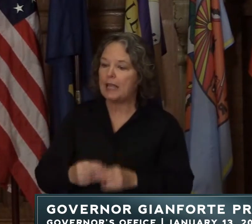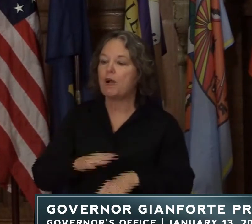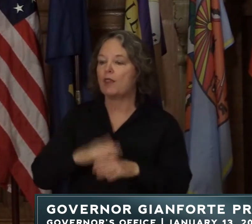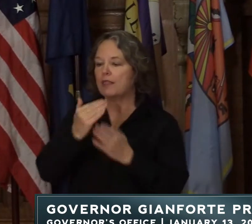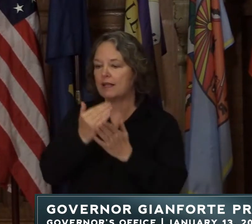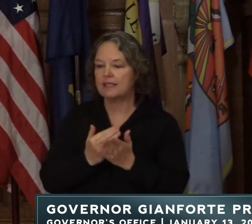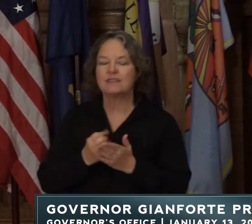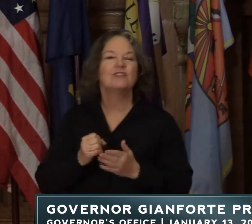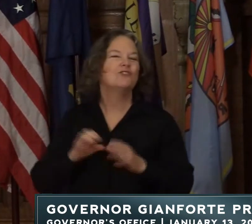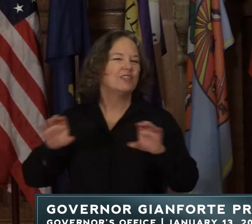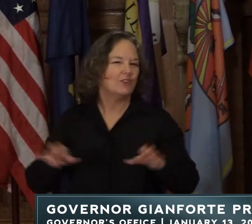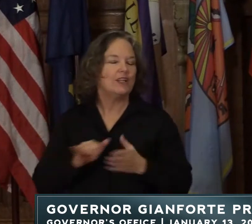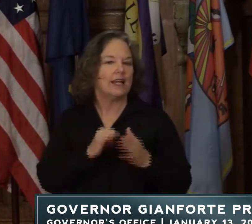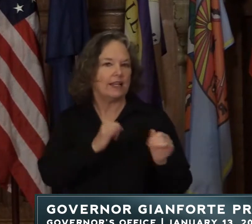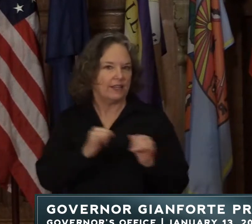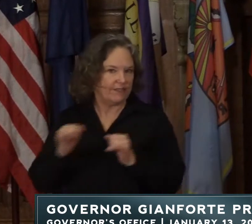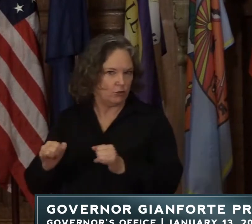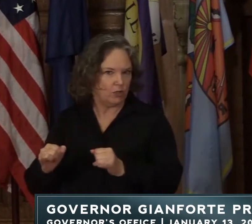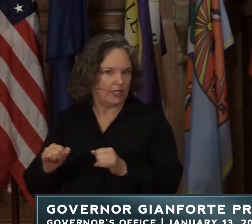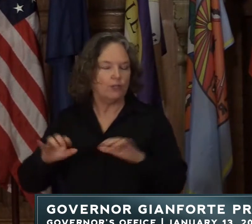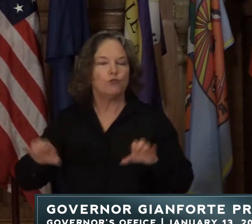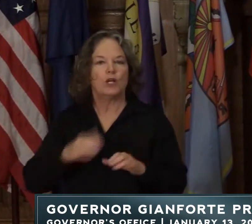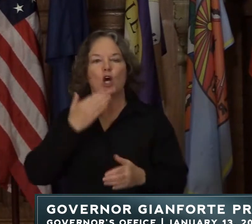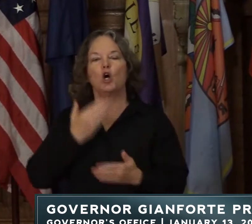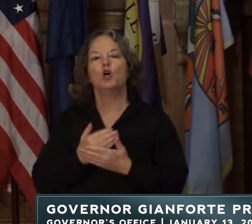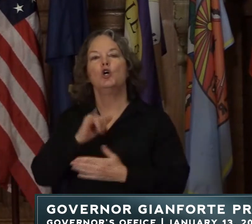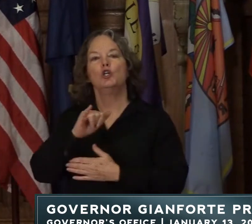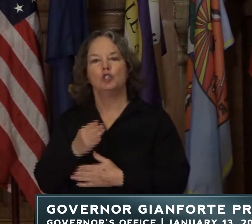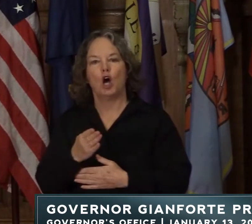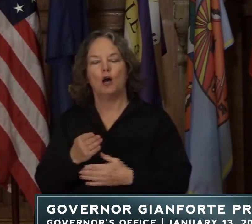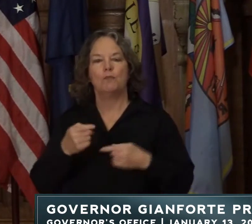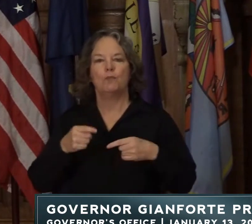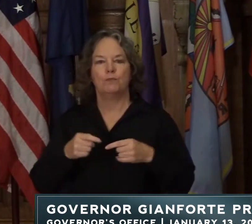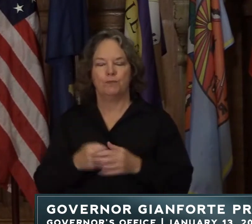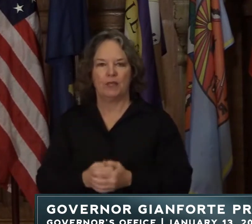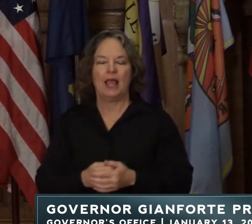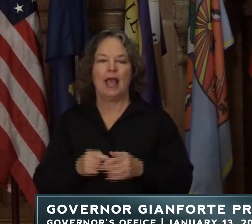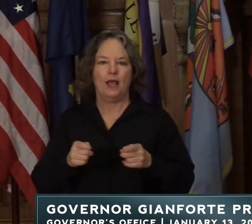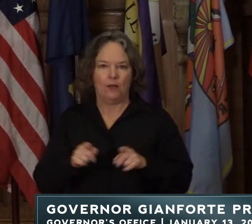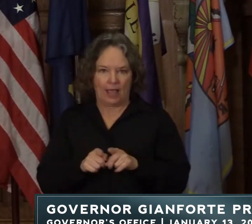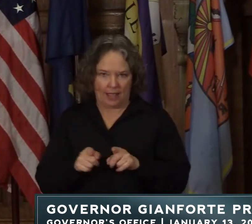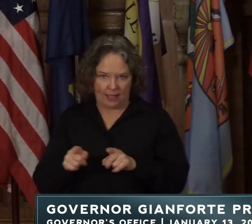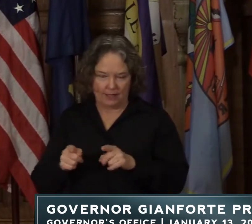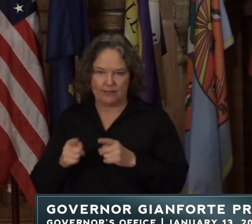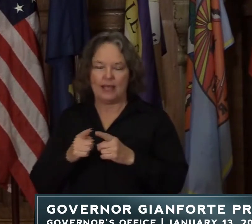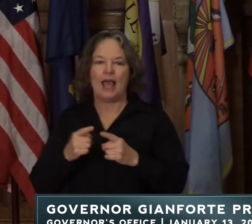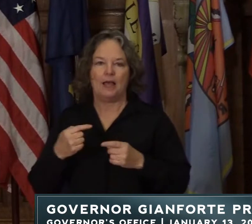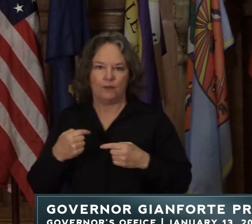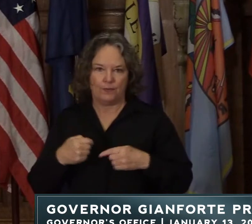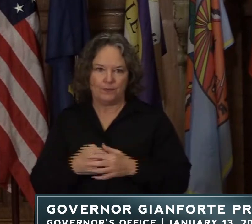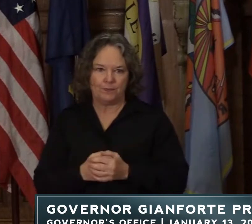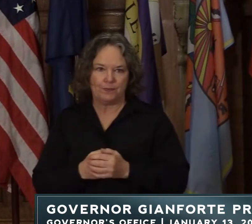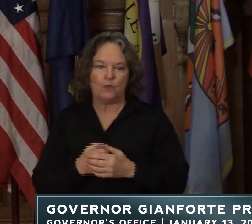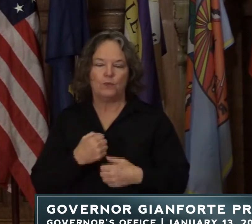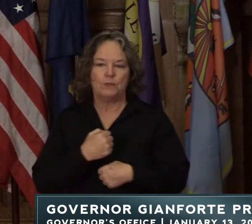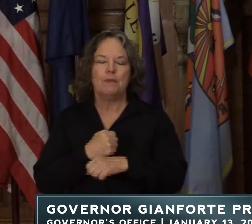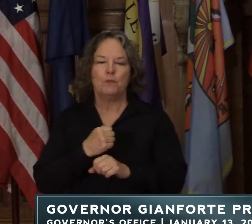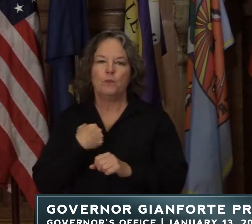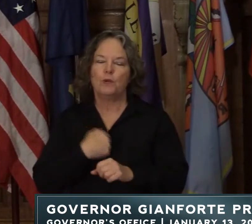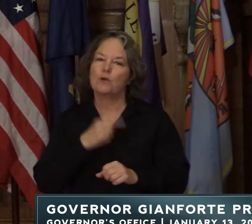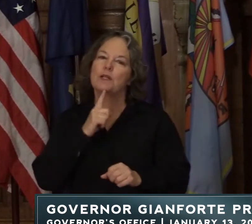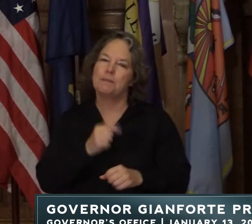individually, and I think doing a really good job as we open up the aperture into the 1B arena to make sure that the most vulnerable are